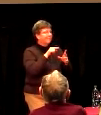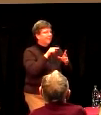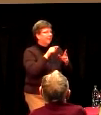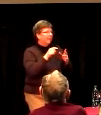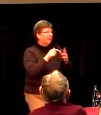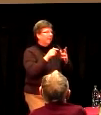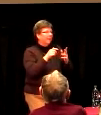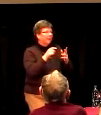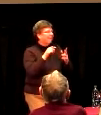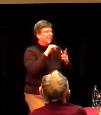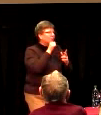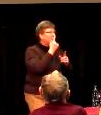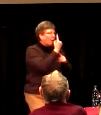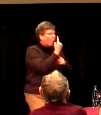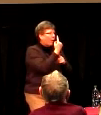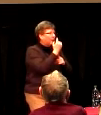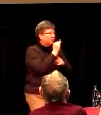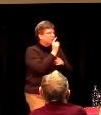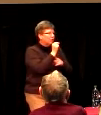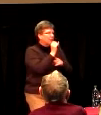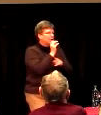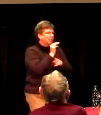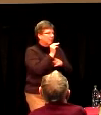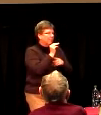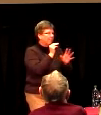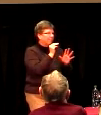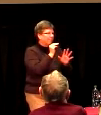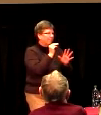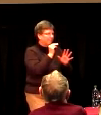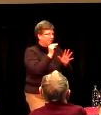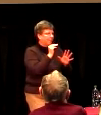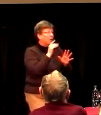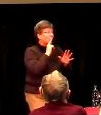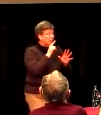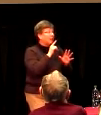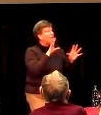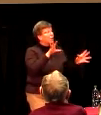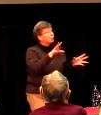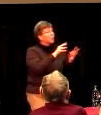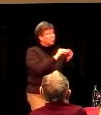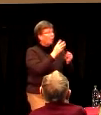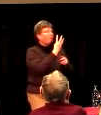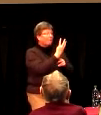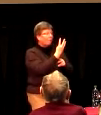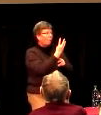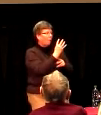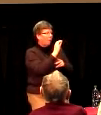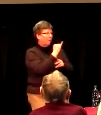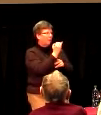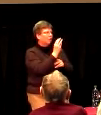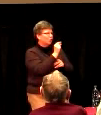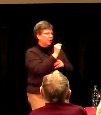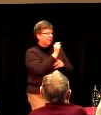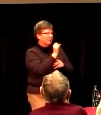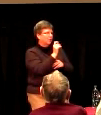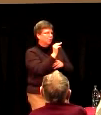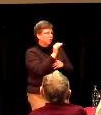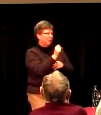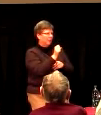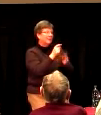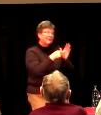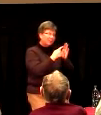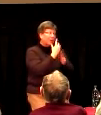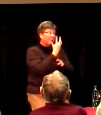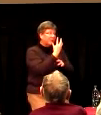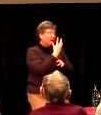we exert a lot of ownership over our jets. There's 4 jets usually, and sometimes 5. There's